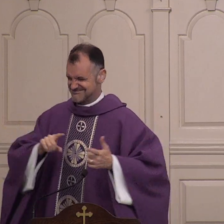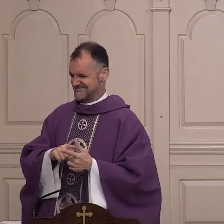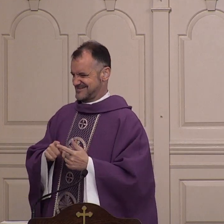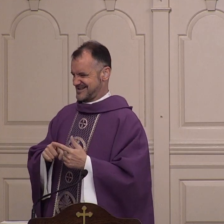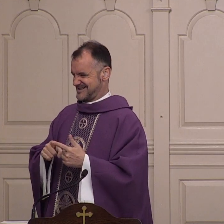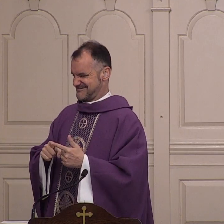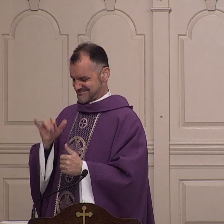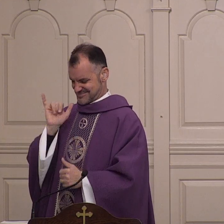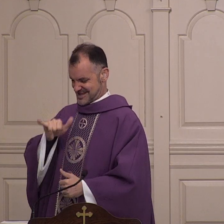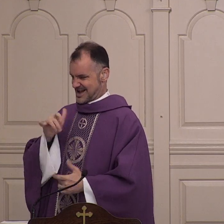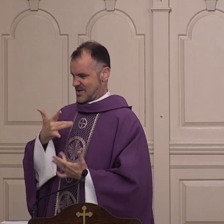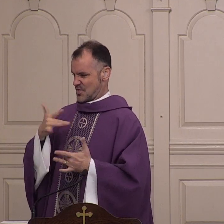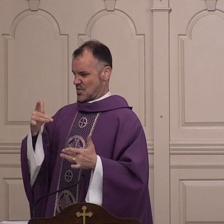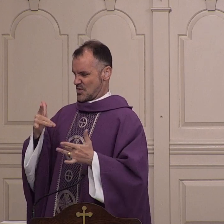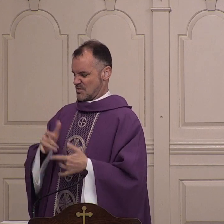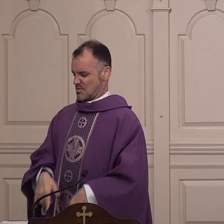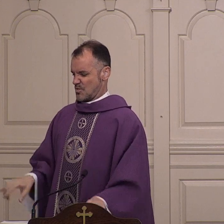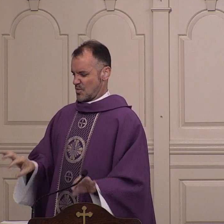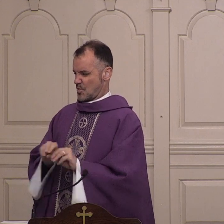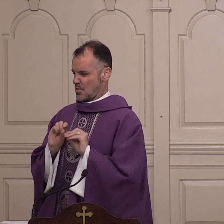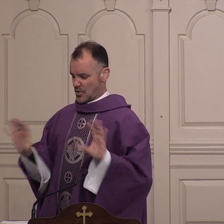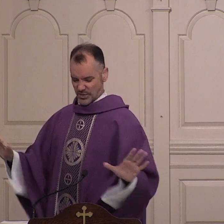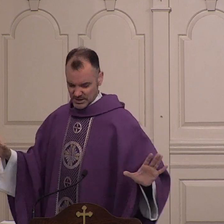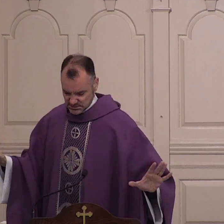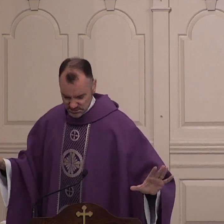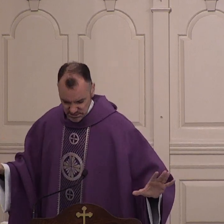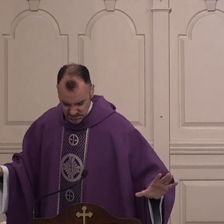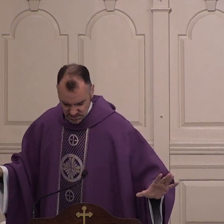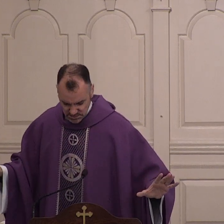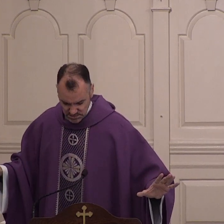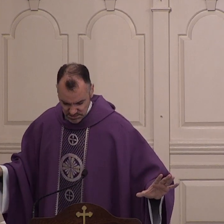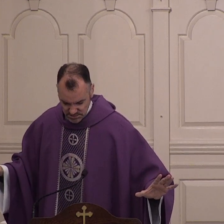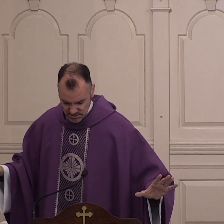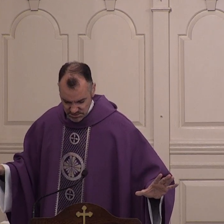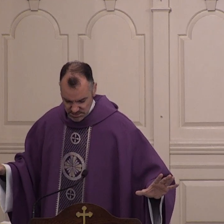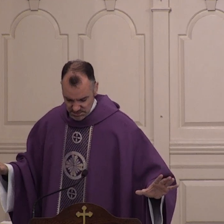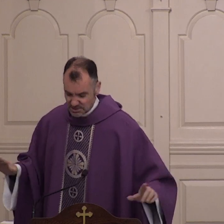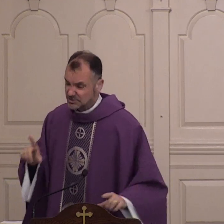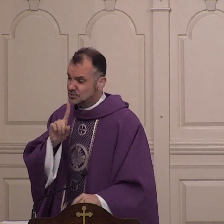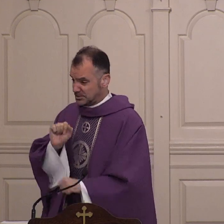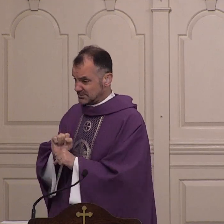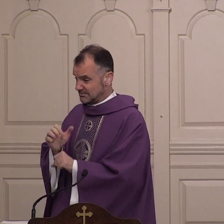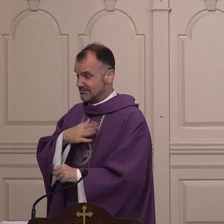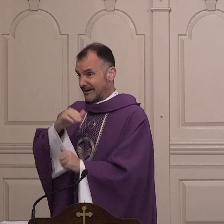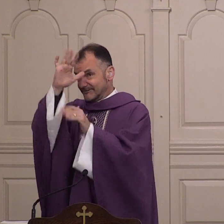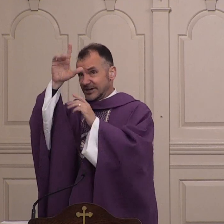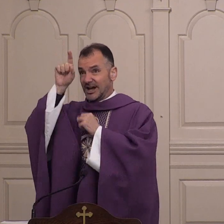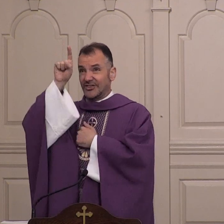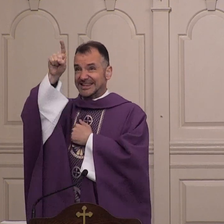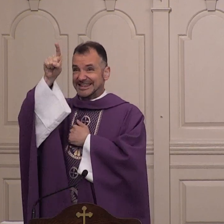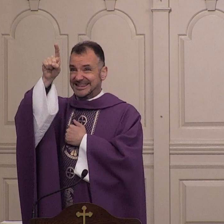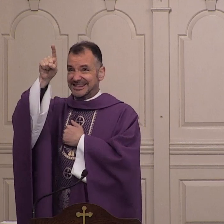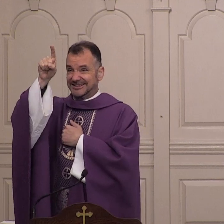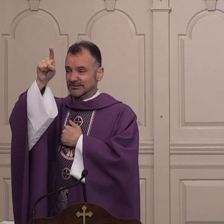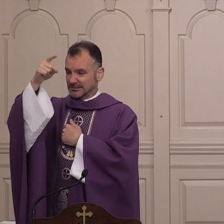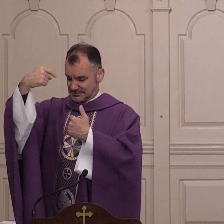If I glorify myself, my glory is worth nothing. But it is my Father